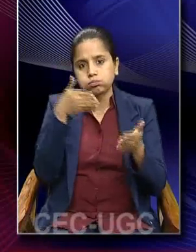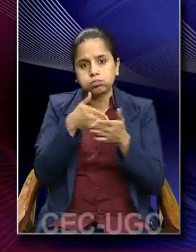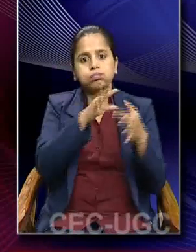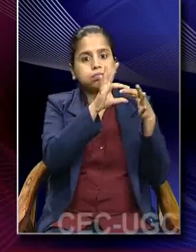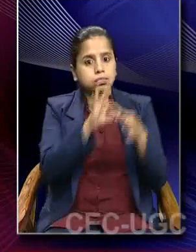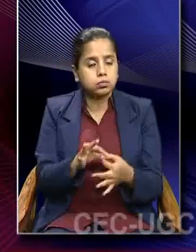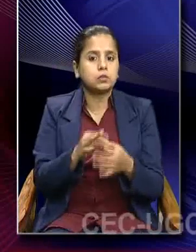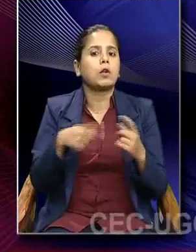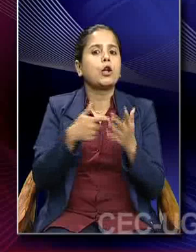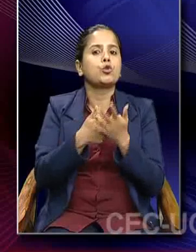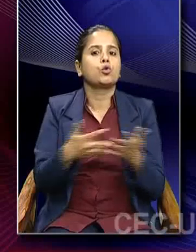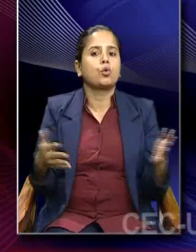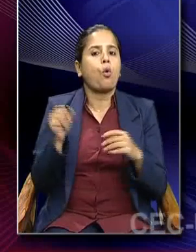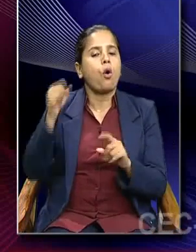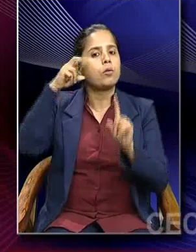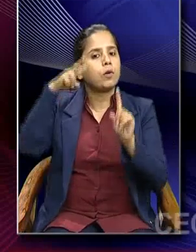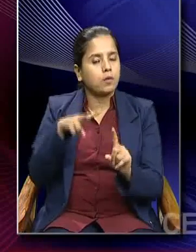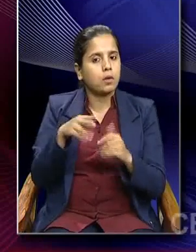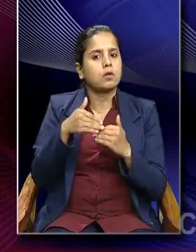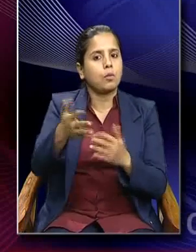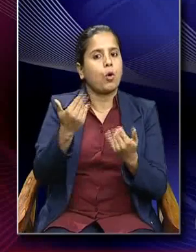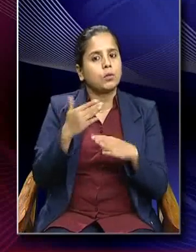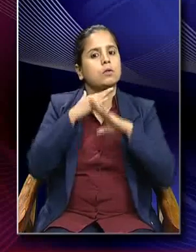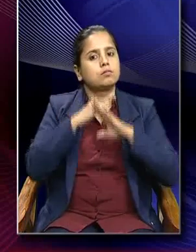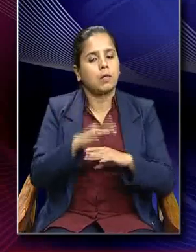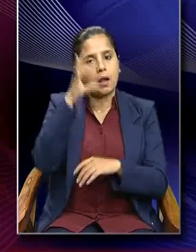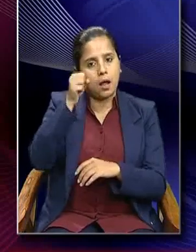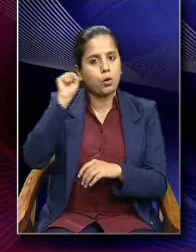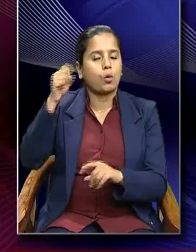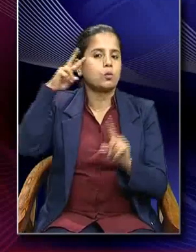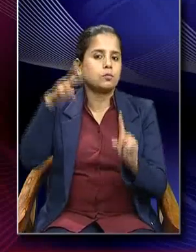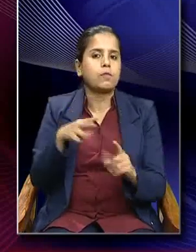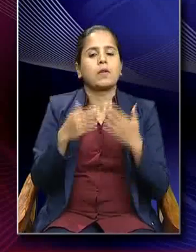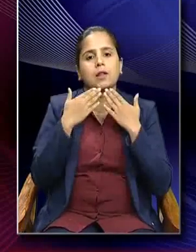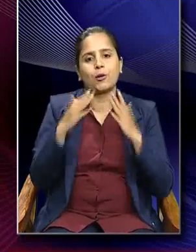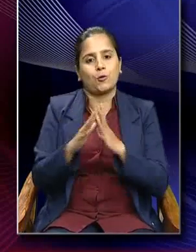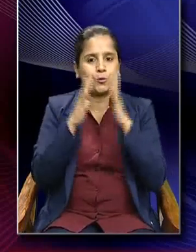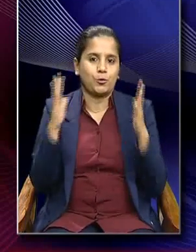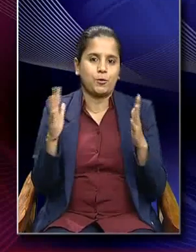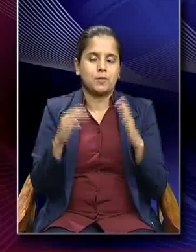perspective and Gandhian thoughts. Thank you so much.